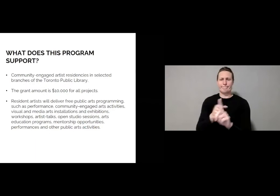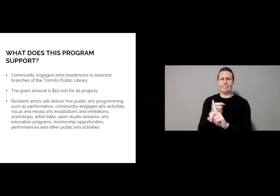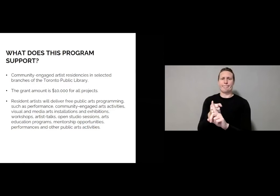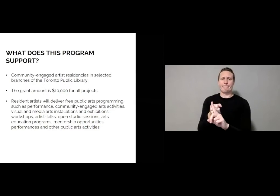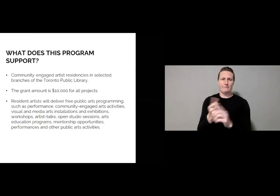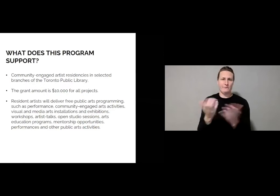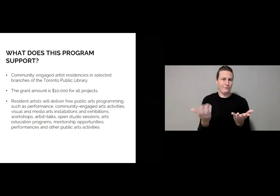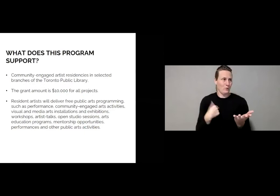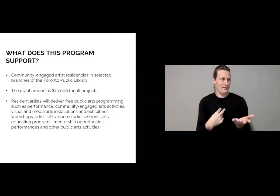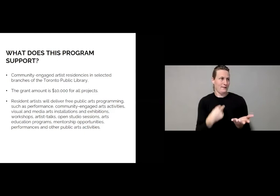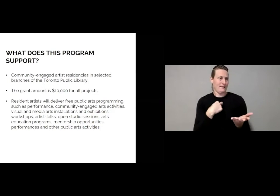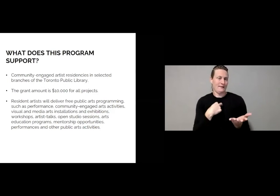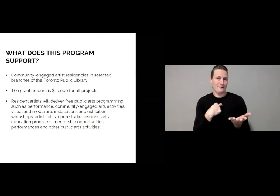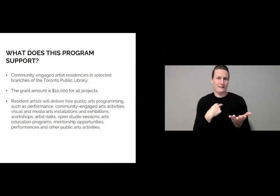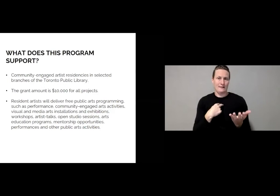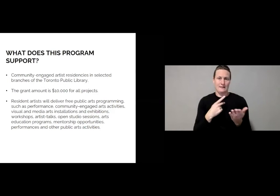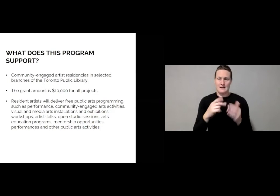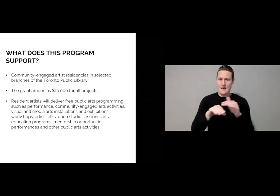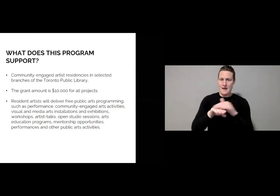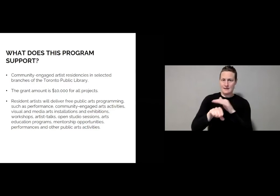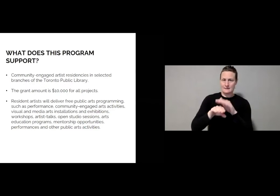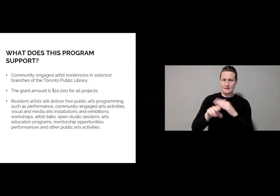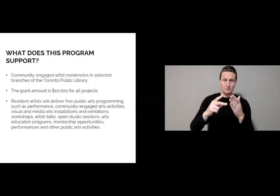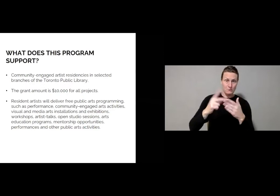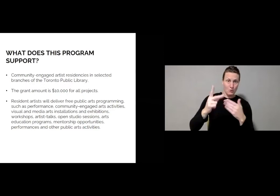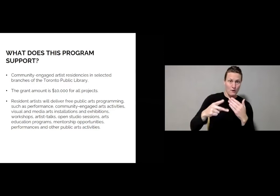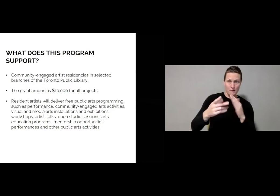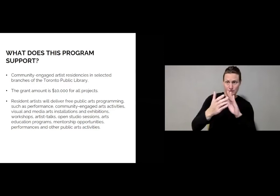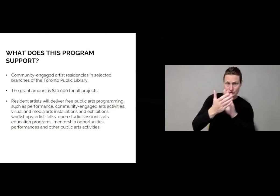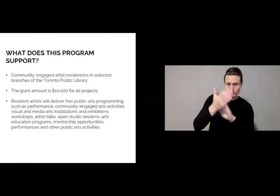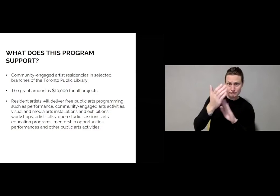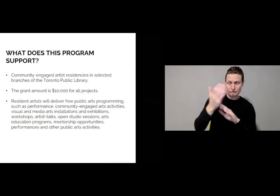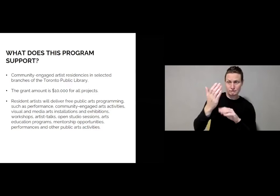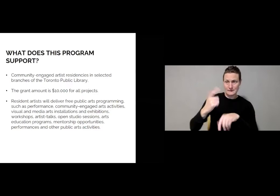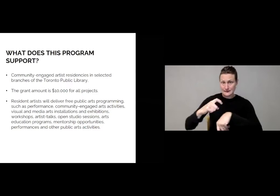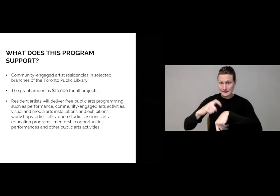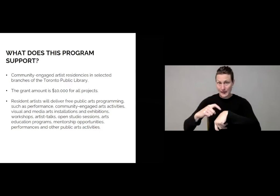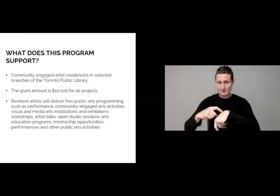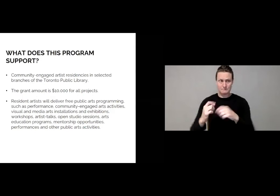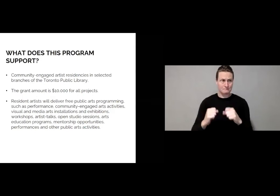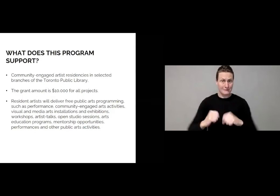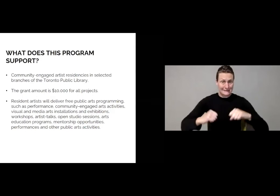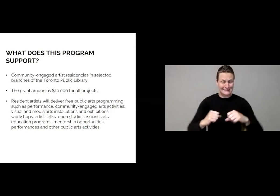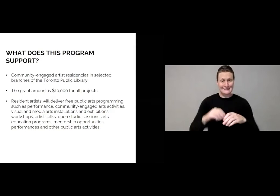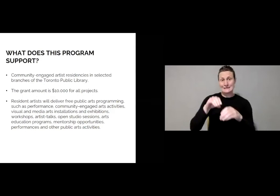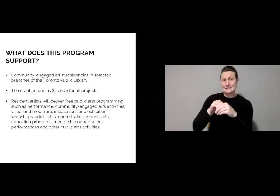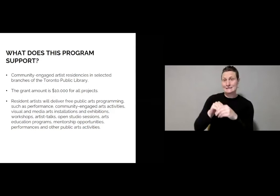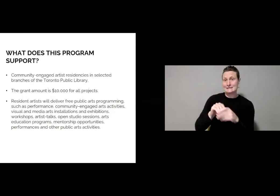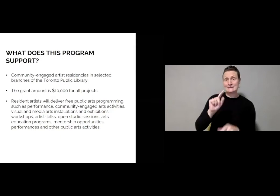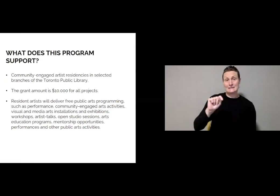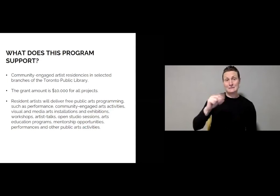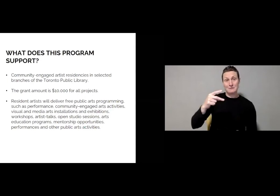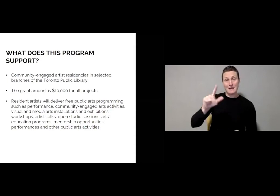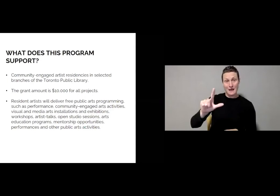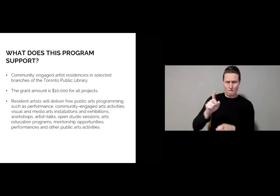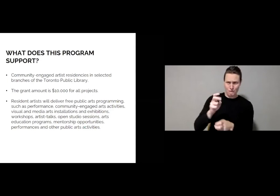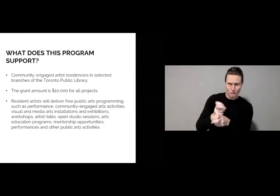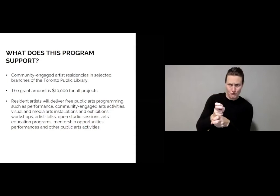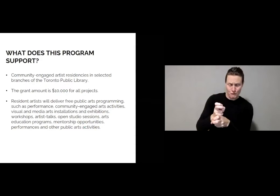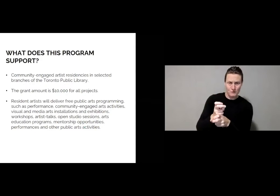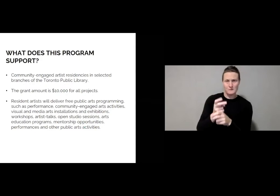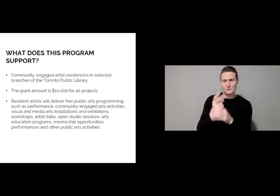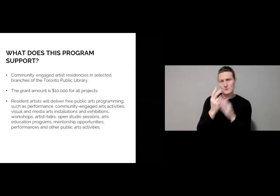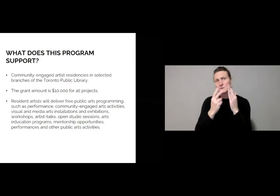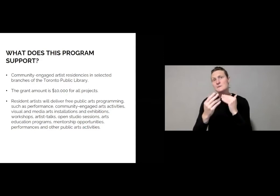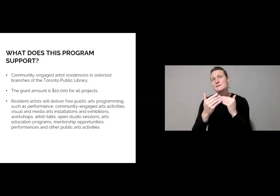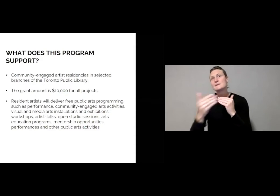space, you know, in the branches at the moment, and probably for the foreseeable future. So we've